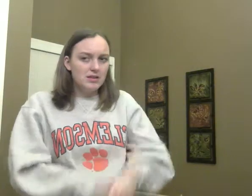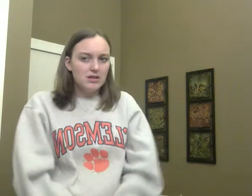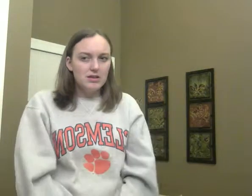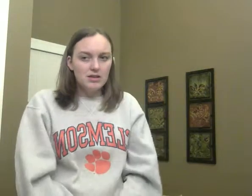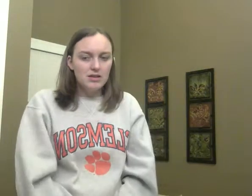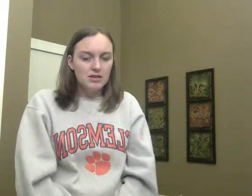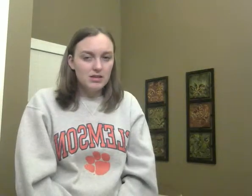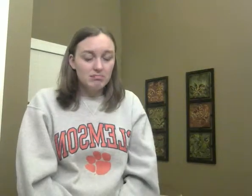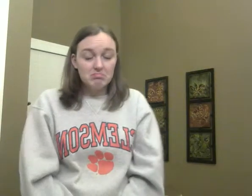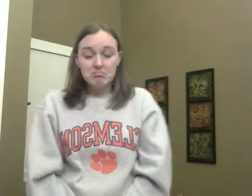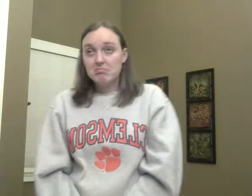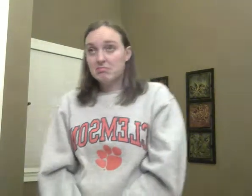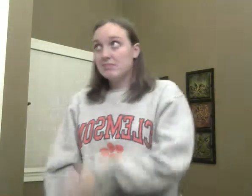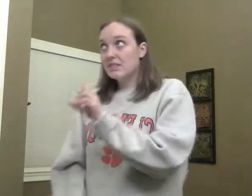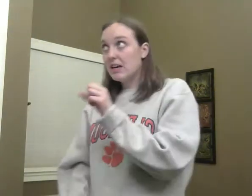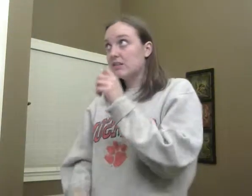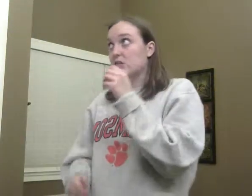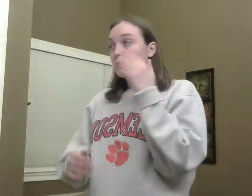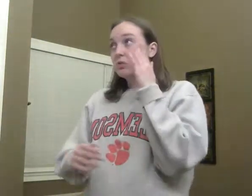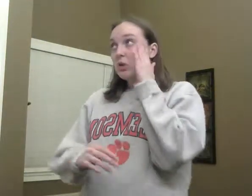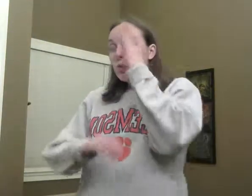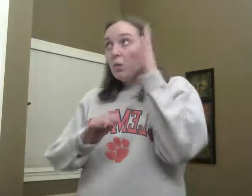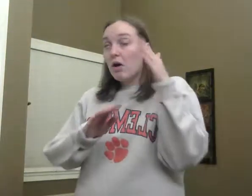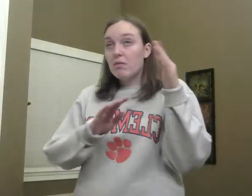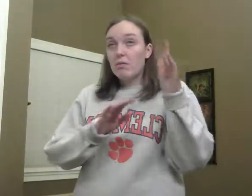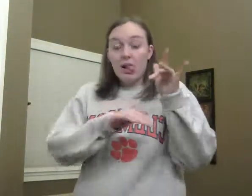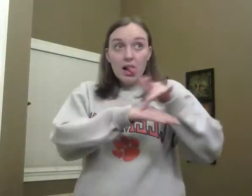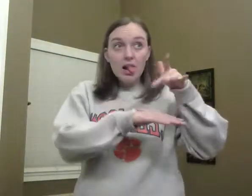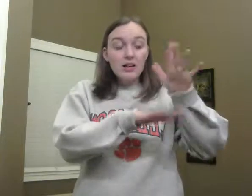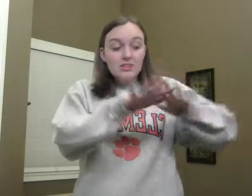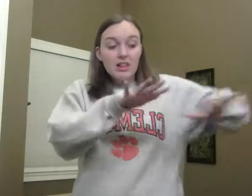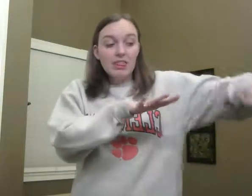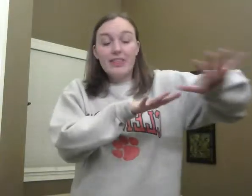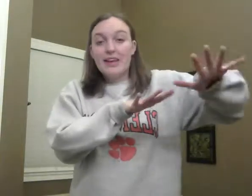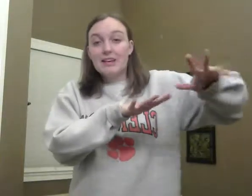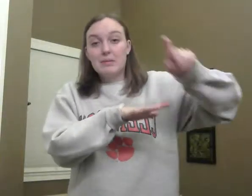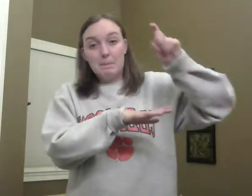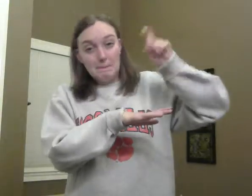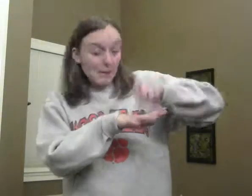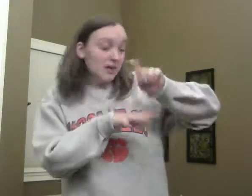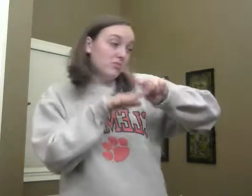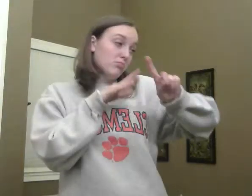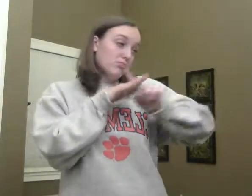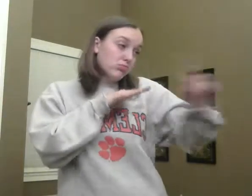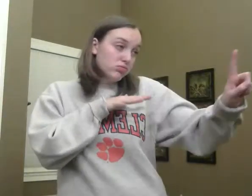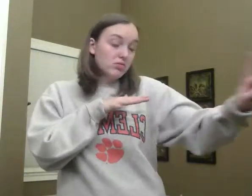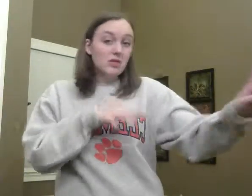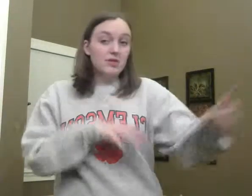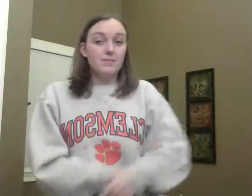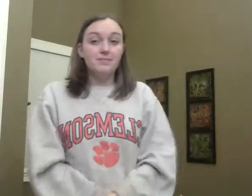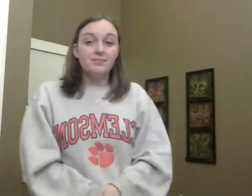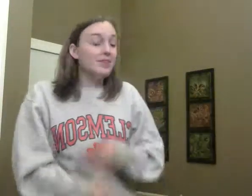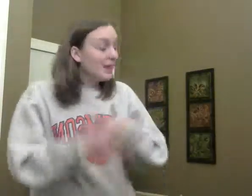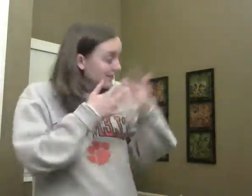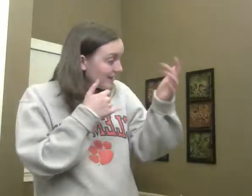it's raining or it's blowing really hard wind. Okay, when they're forced that way. Even though they're called water striders,